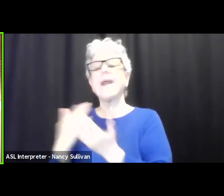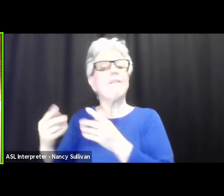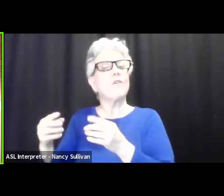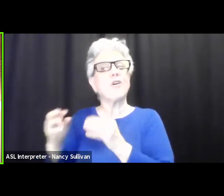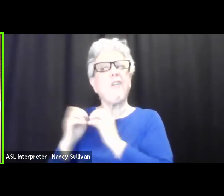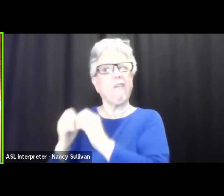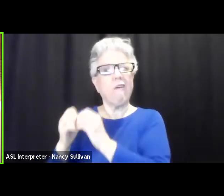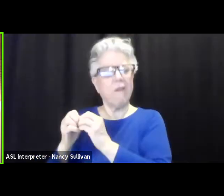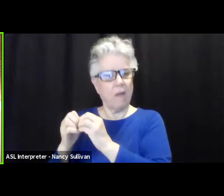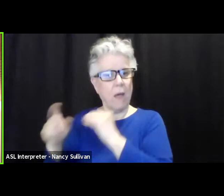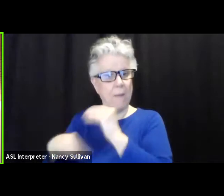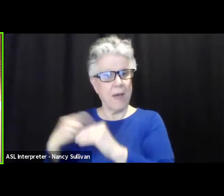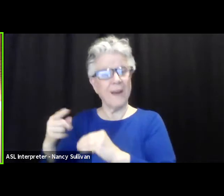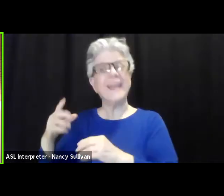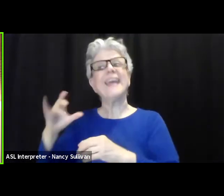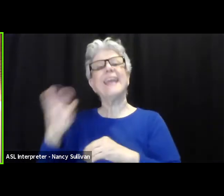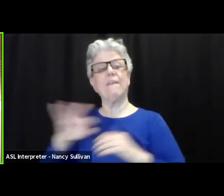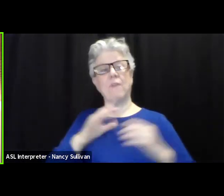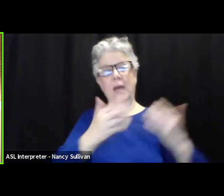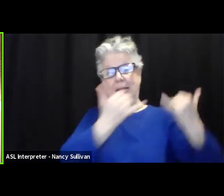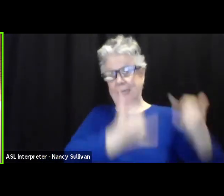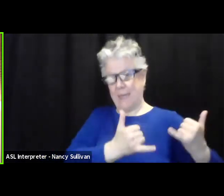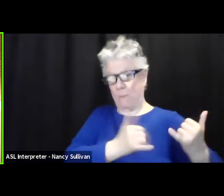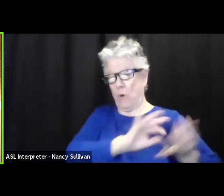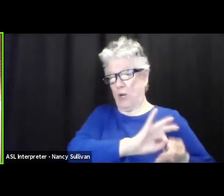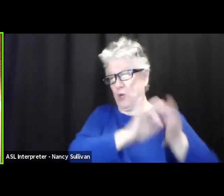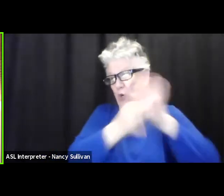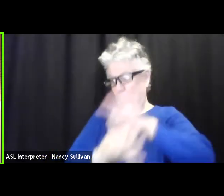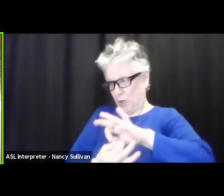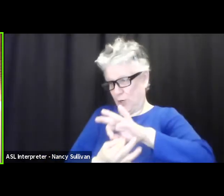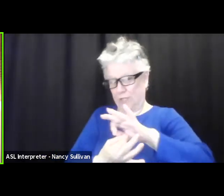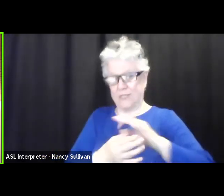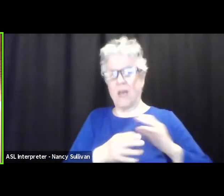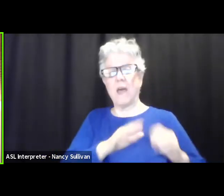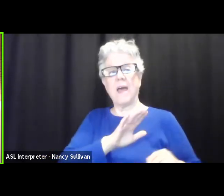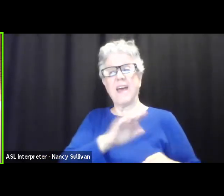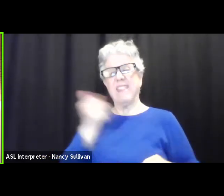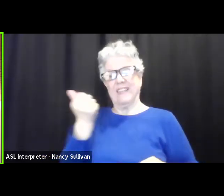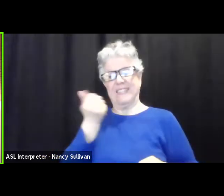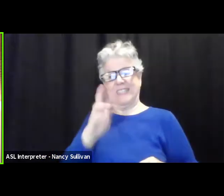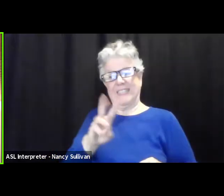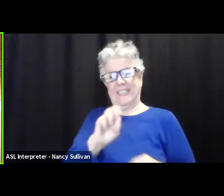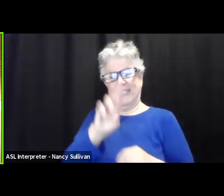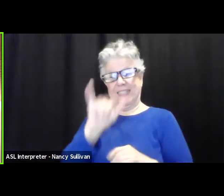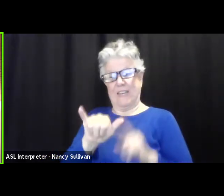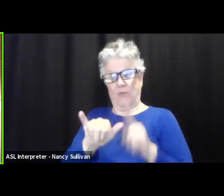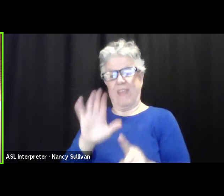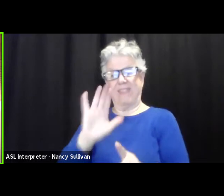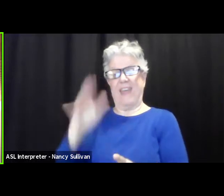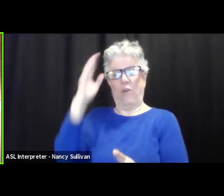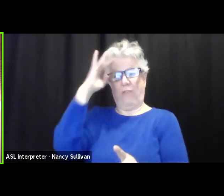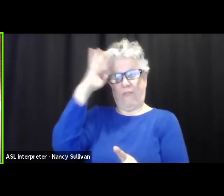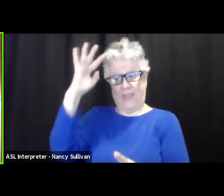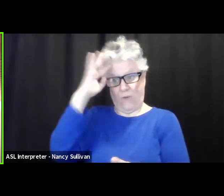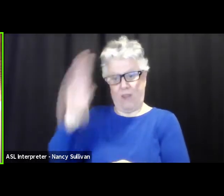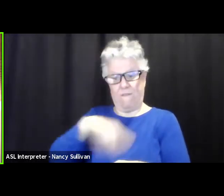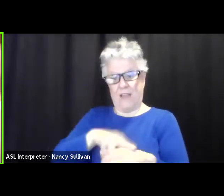it arises when contemporary interpreters project the 16th century theory of natural